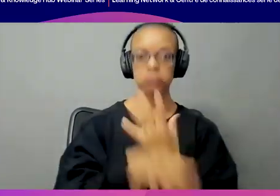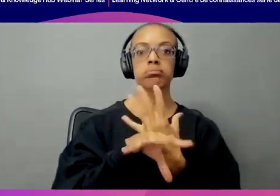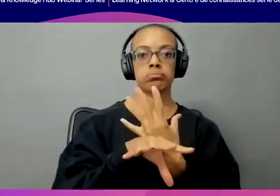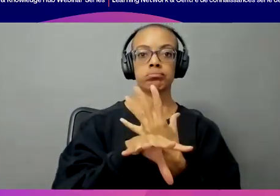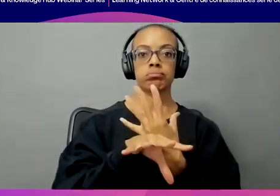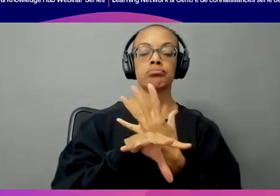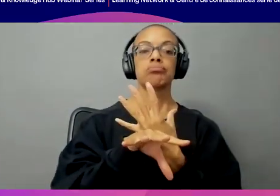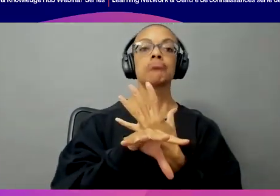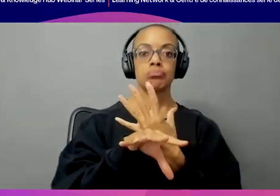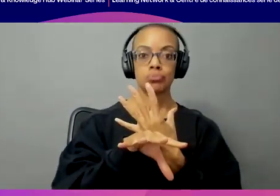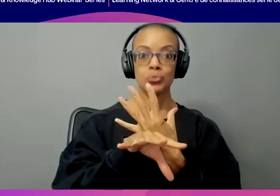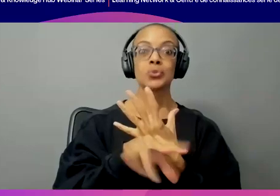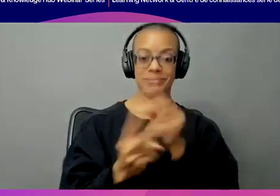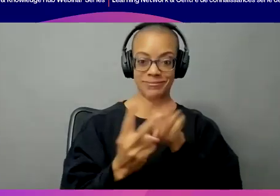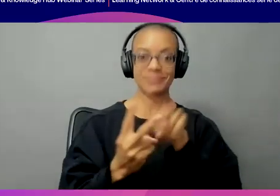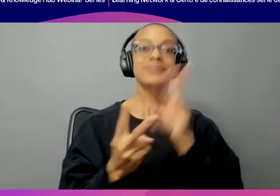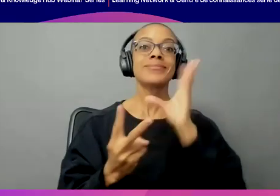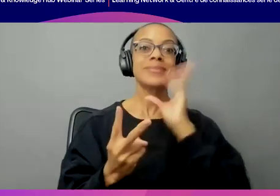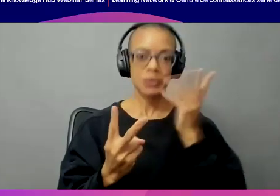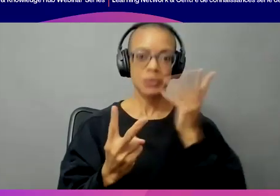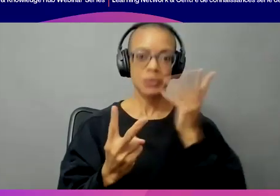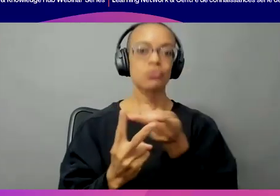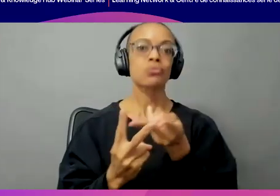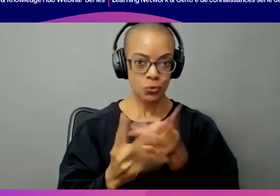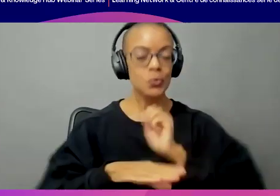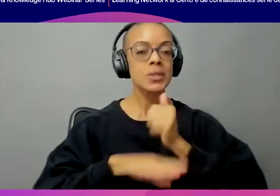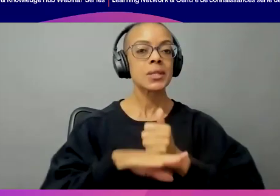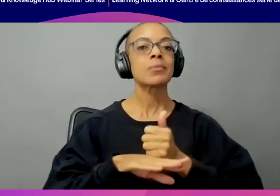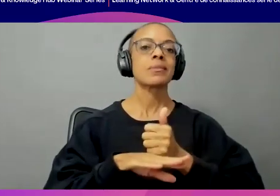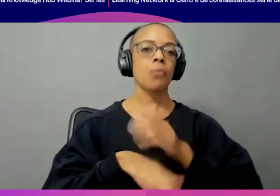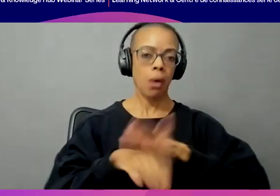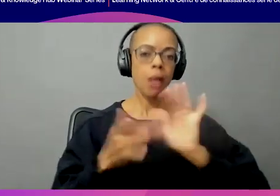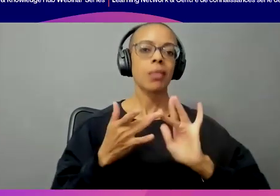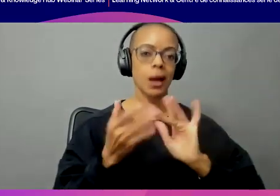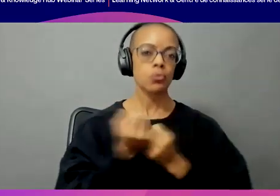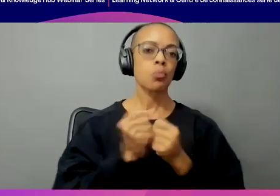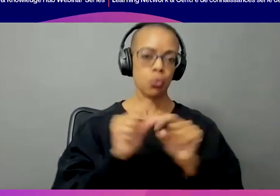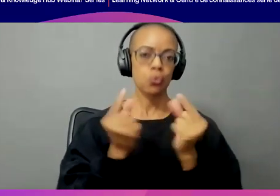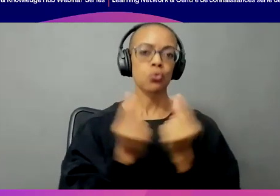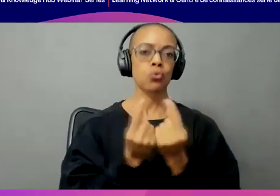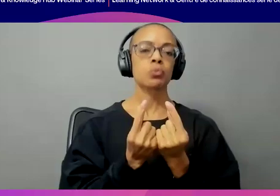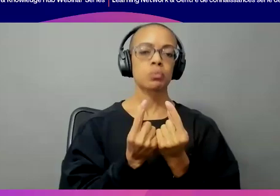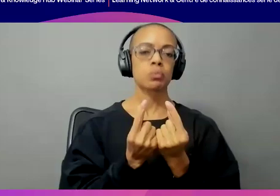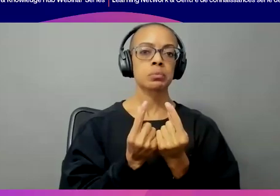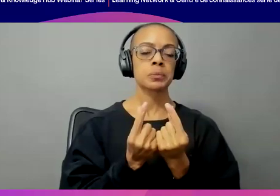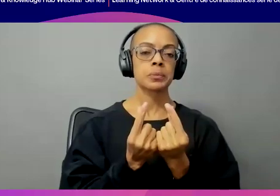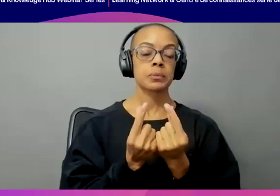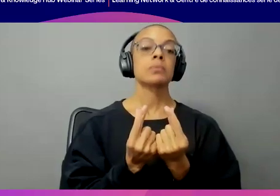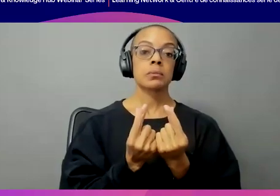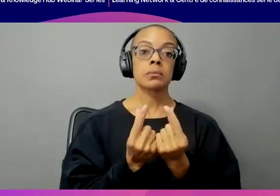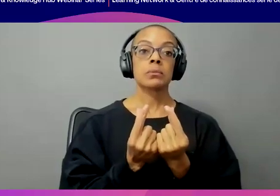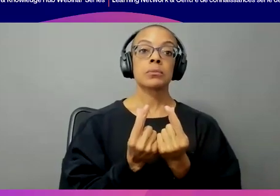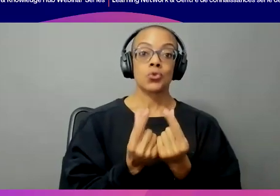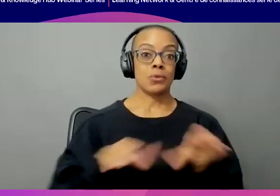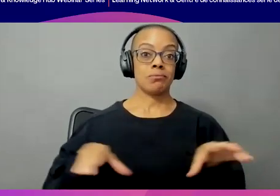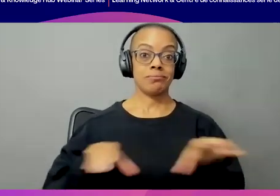two experiences in order to create a virtual social support group. And what this means in